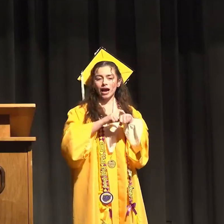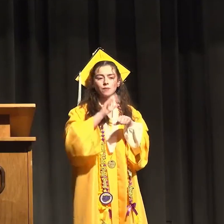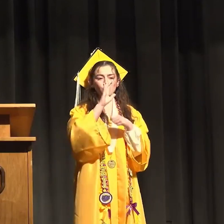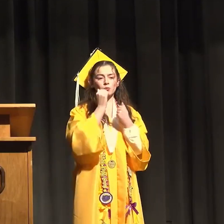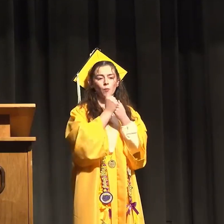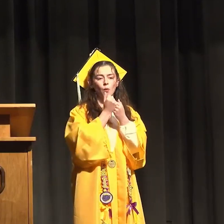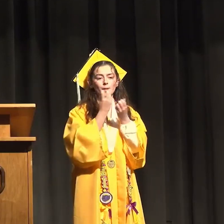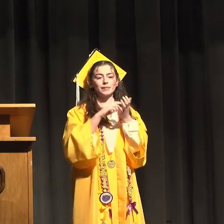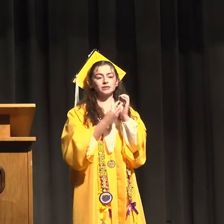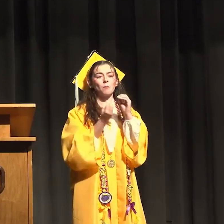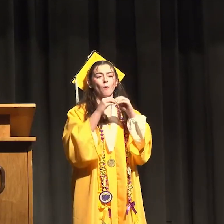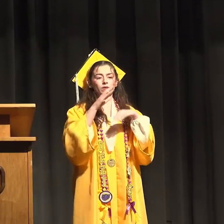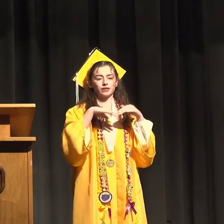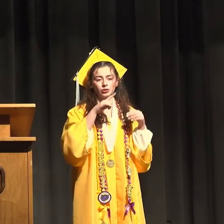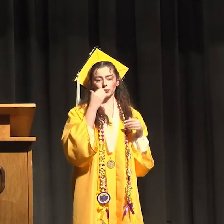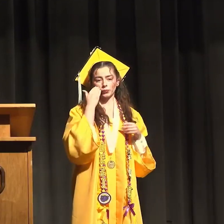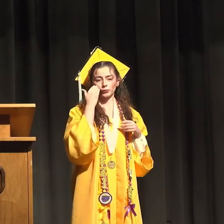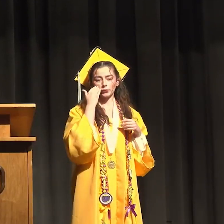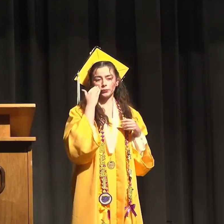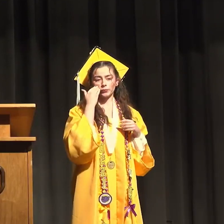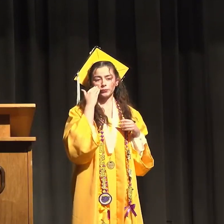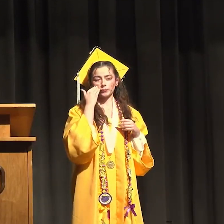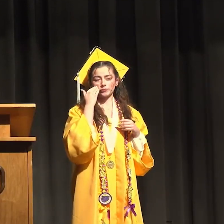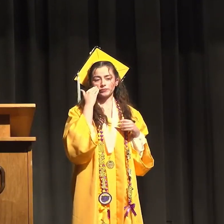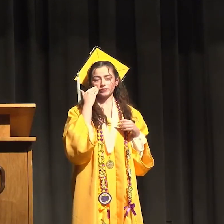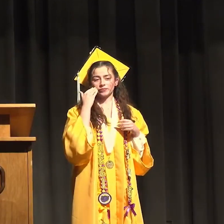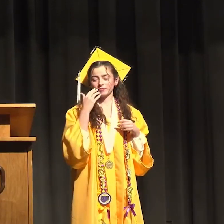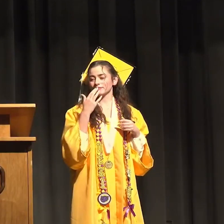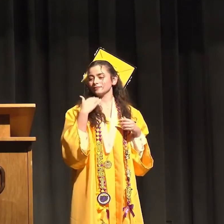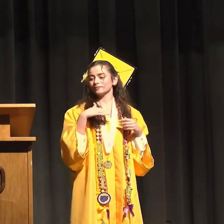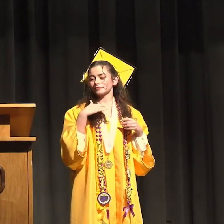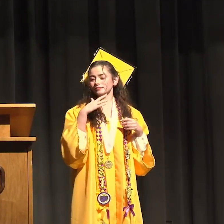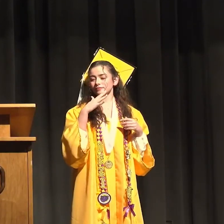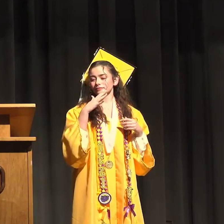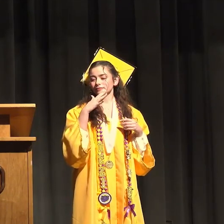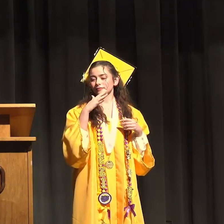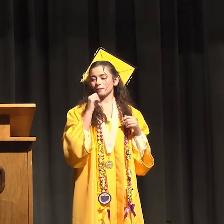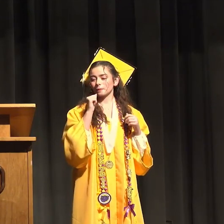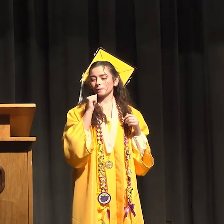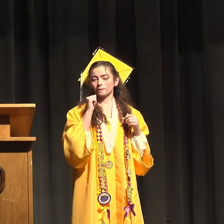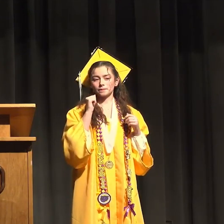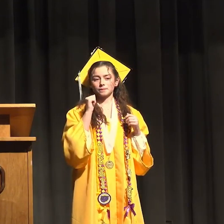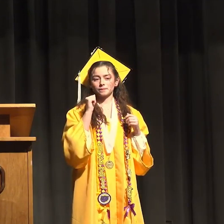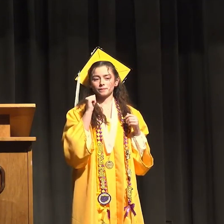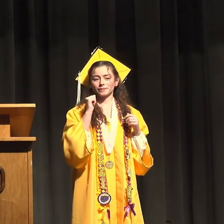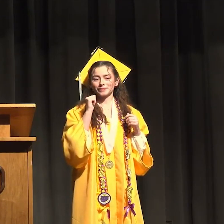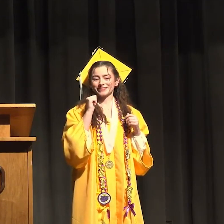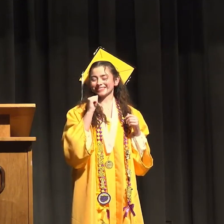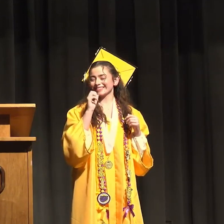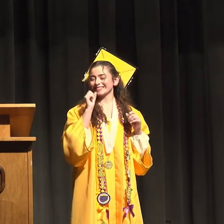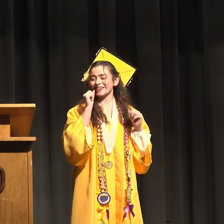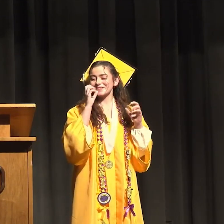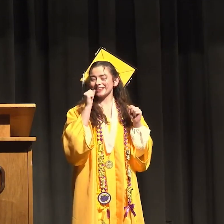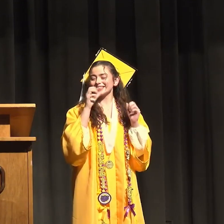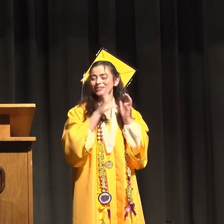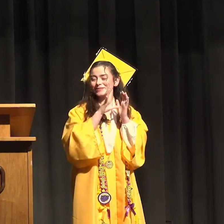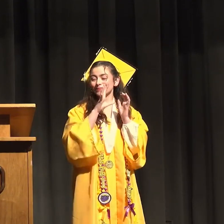whether it was choosing classes, applying to colleges, or just needing someone to talk to, you always made time.